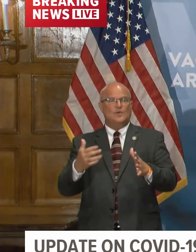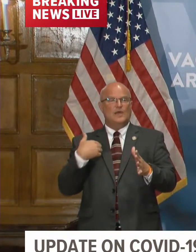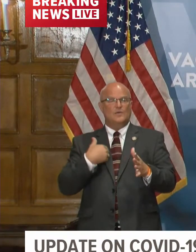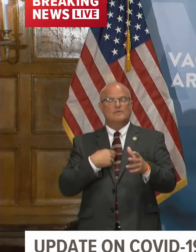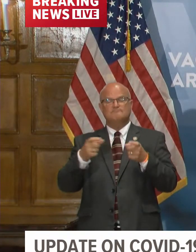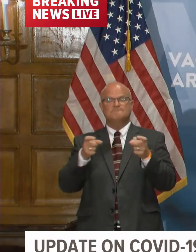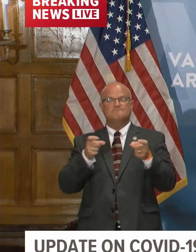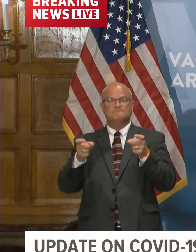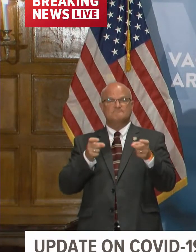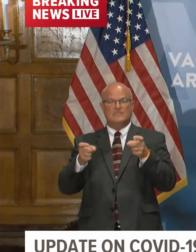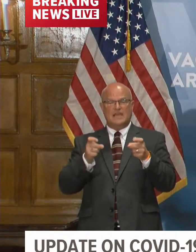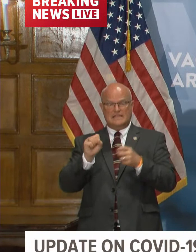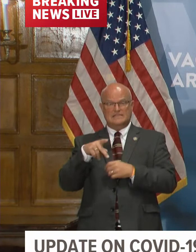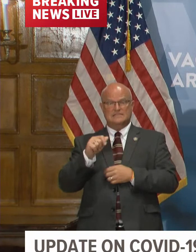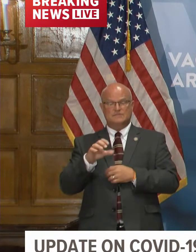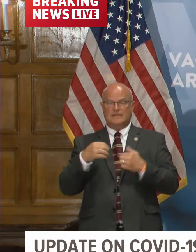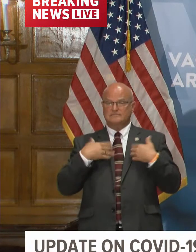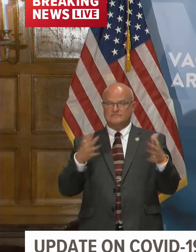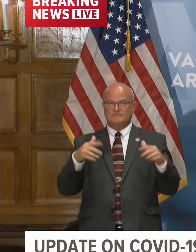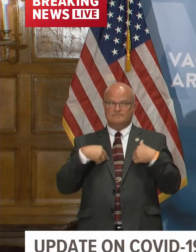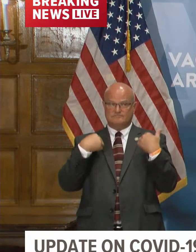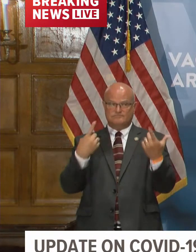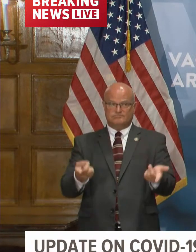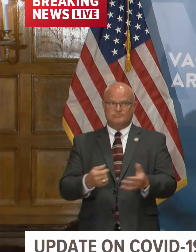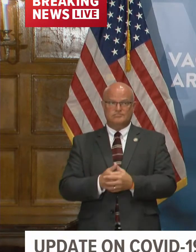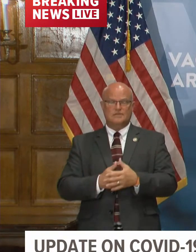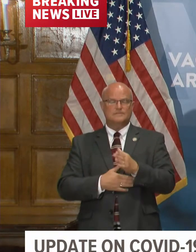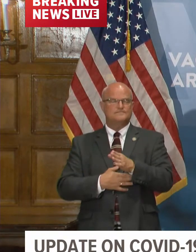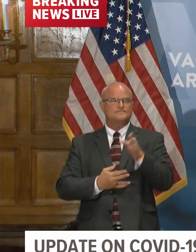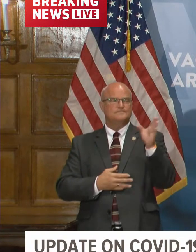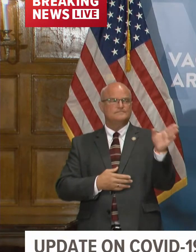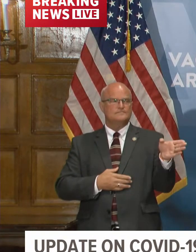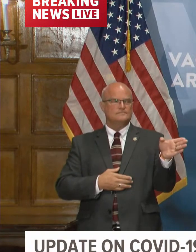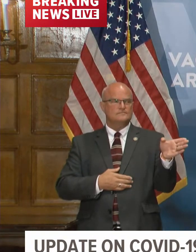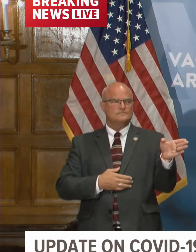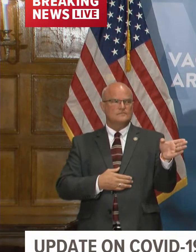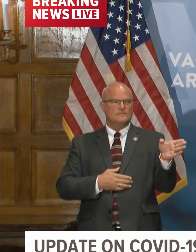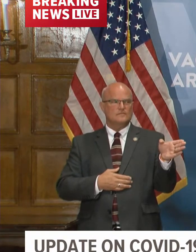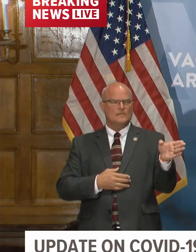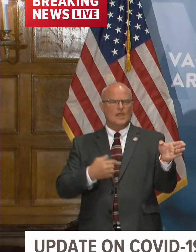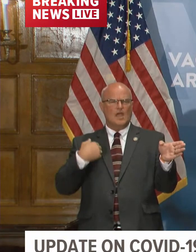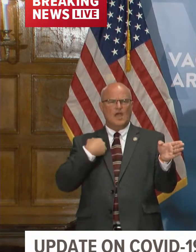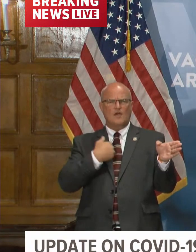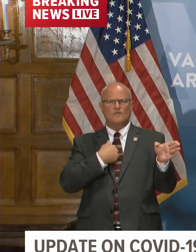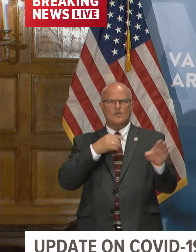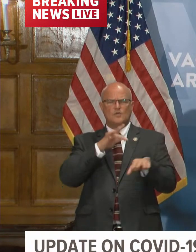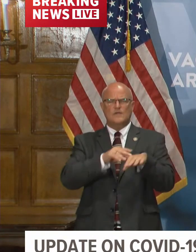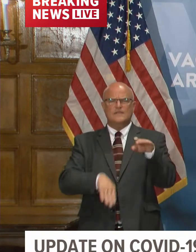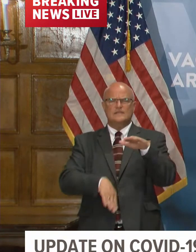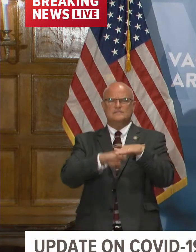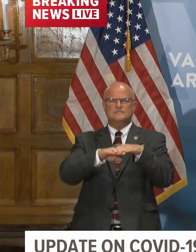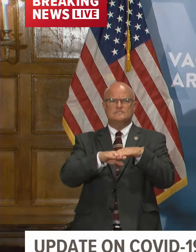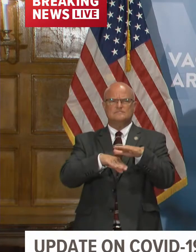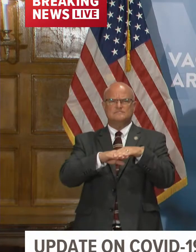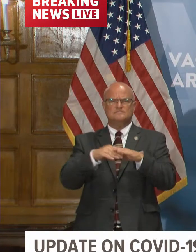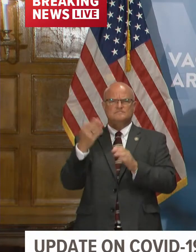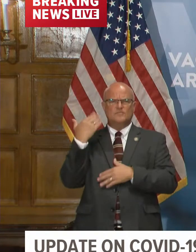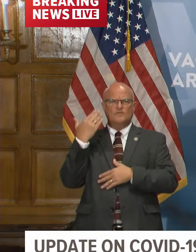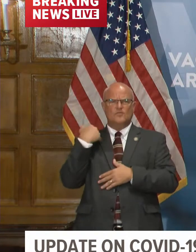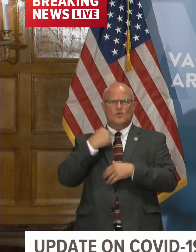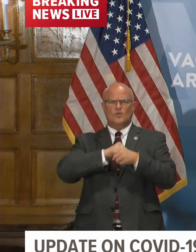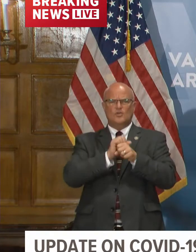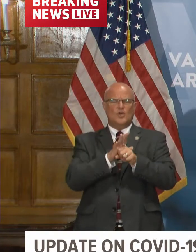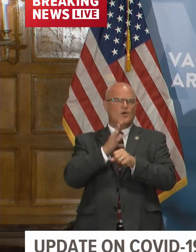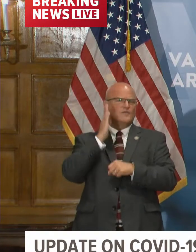we've managed the space. Governor, to your knowledge, have we reached this point before in terms of